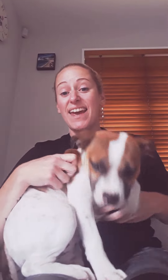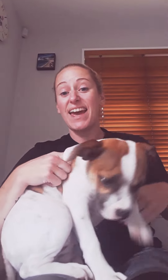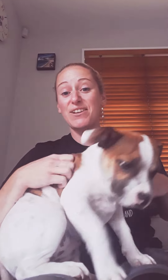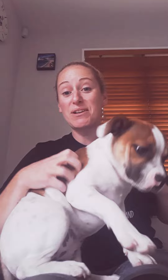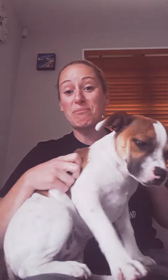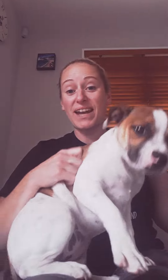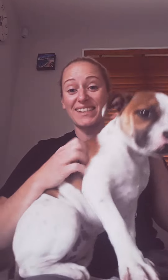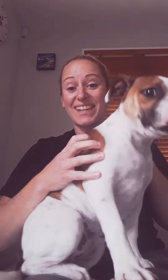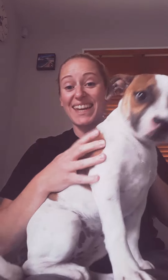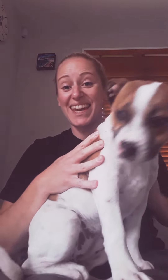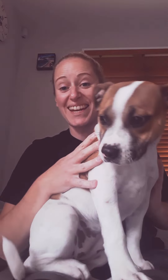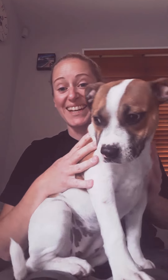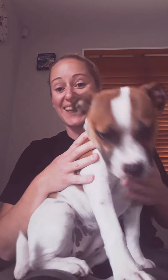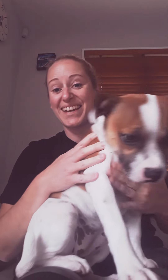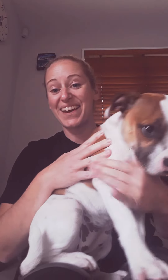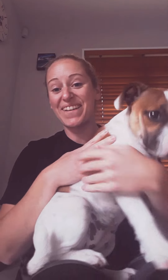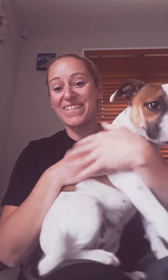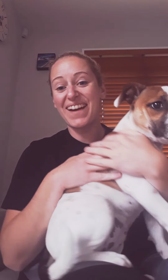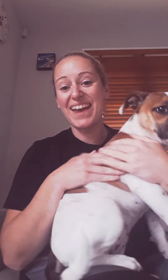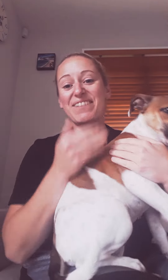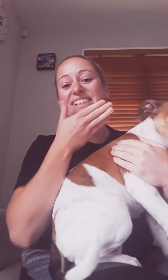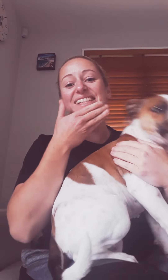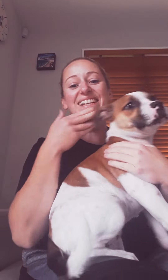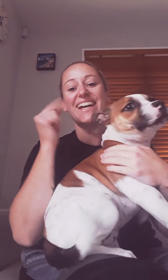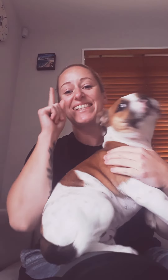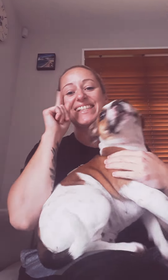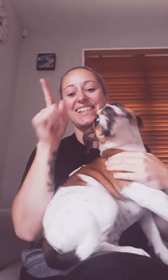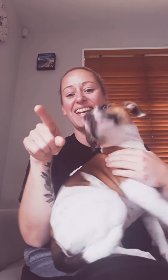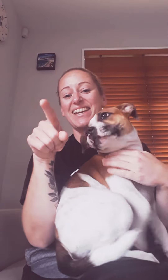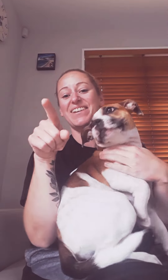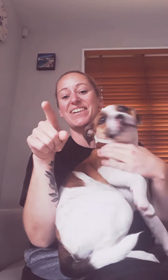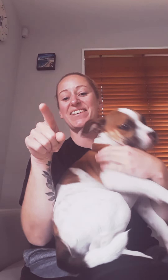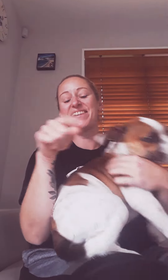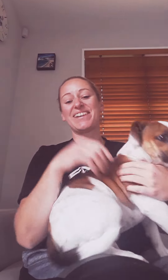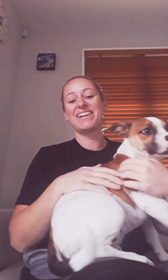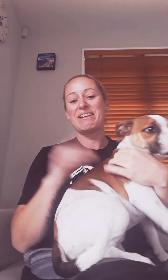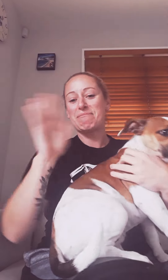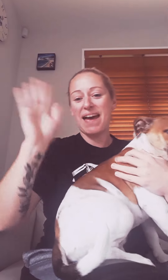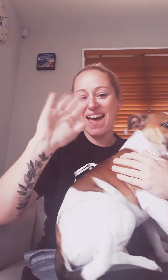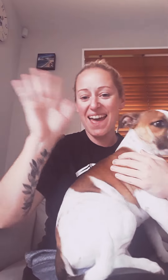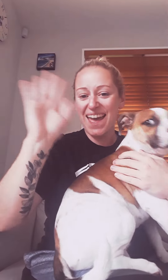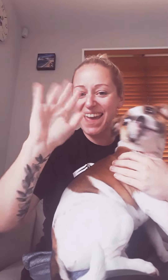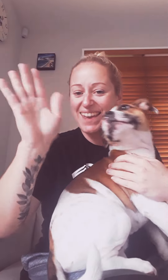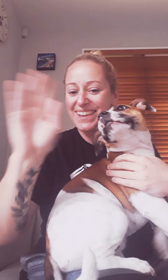and you can practice it again. All right. It was nice to see you. Bye.